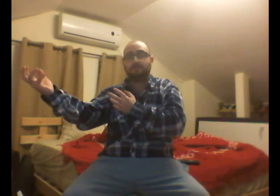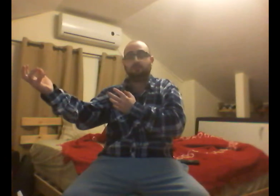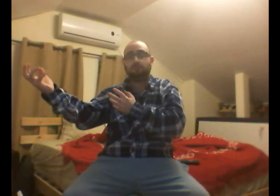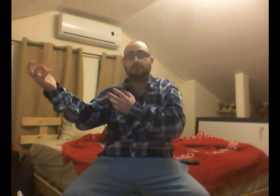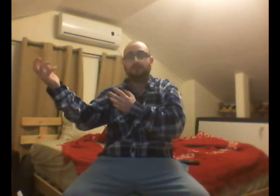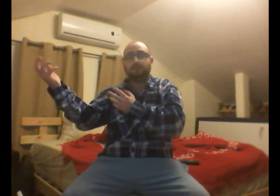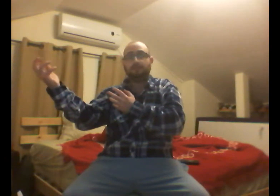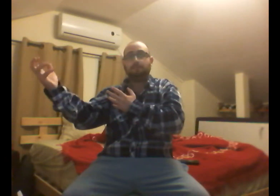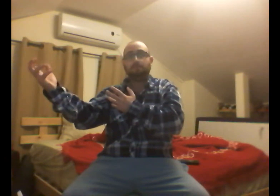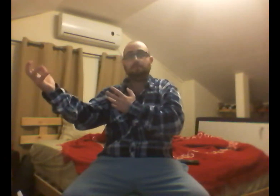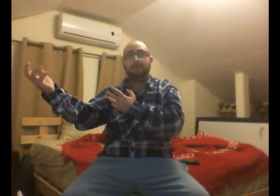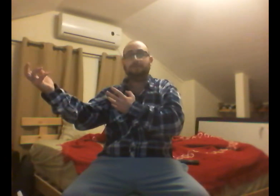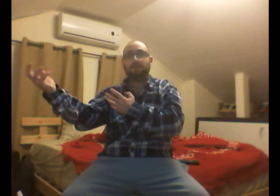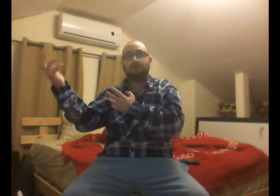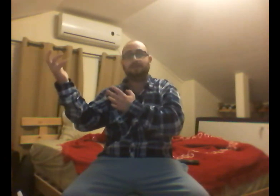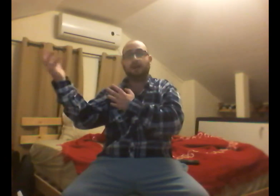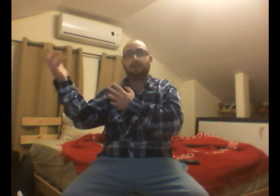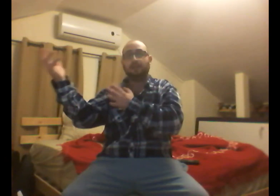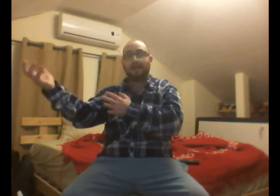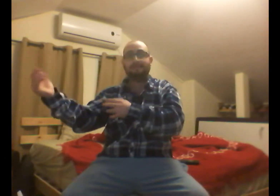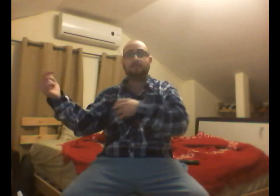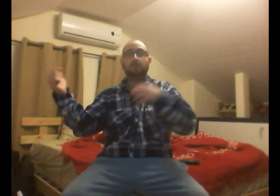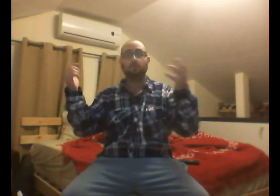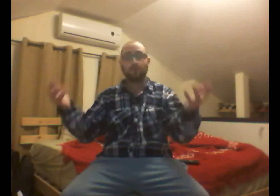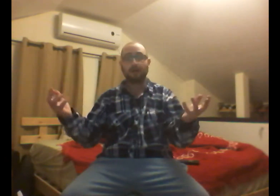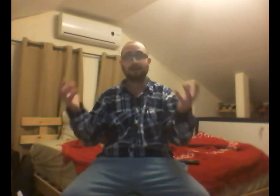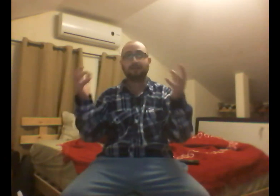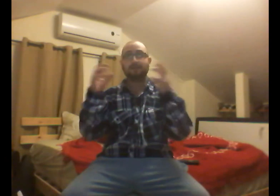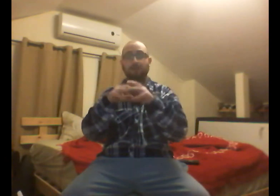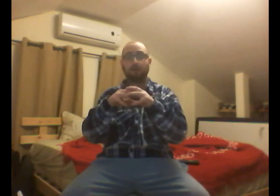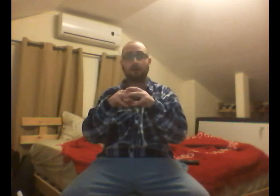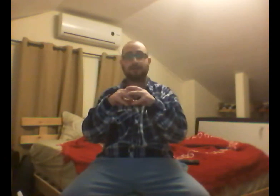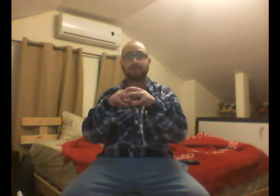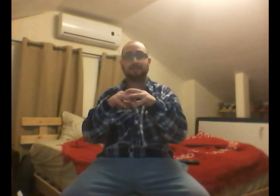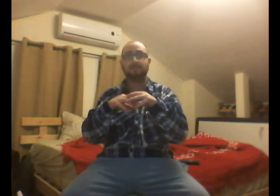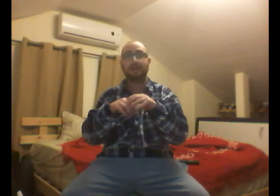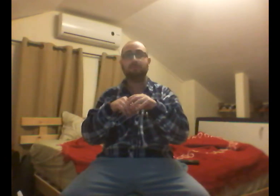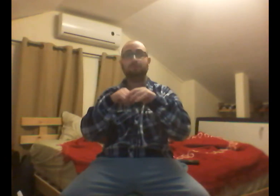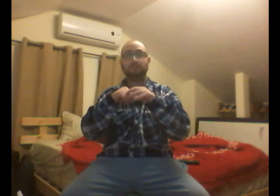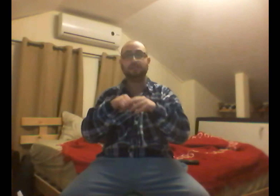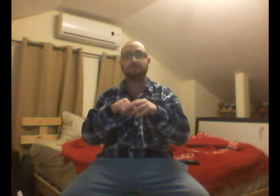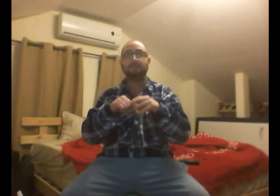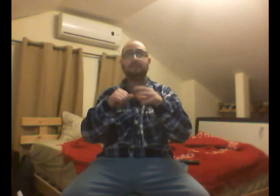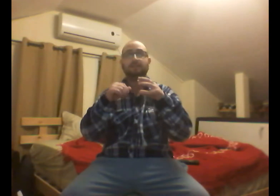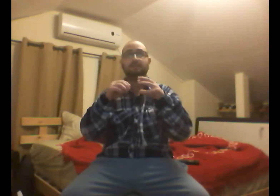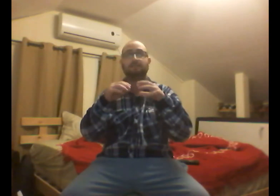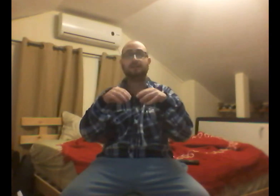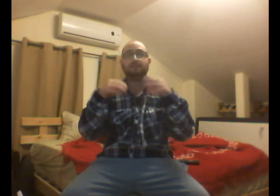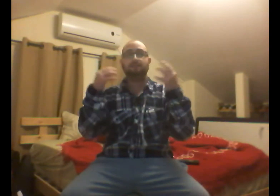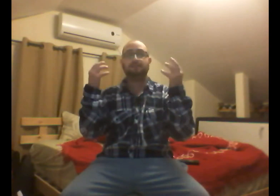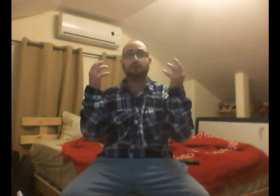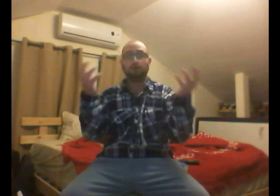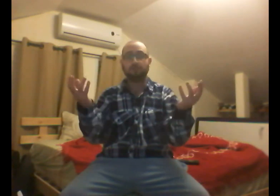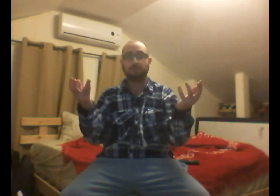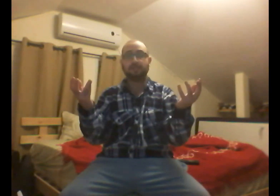two people their entire lives, while at the same time you believe that the altered